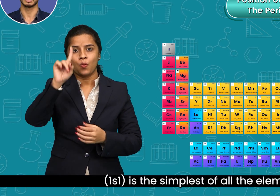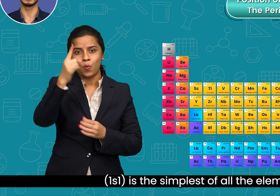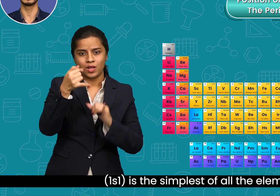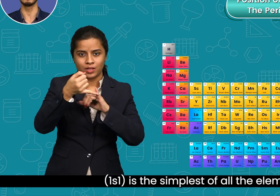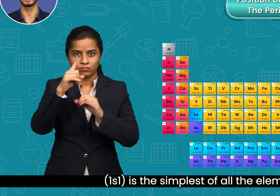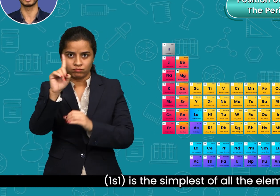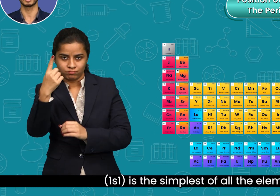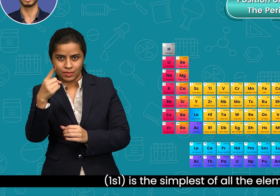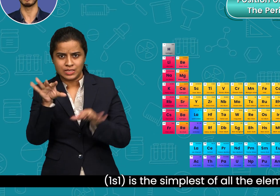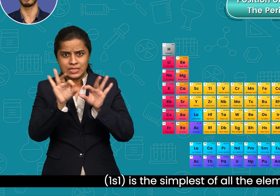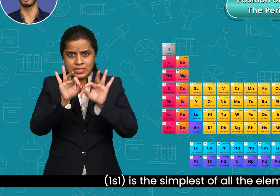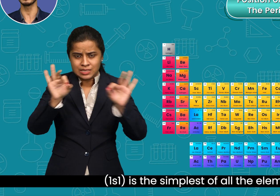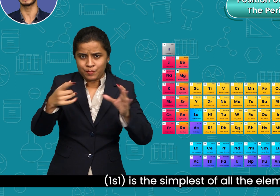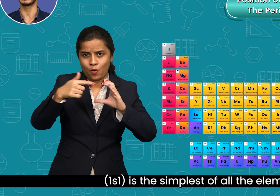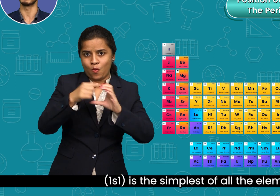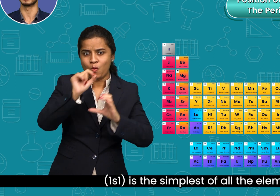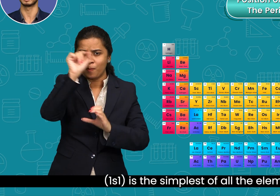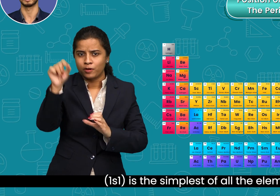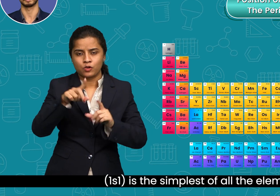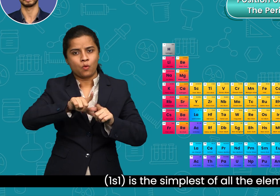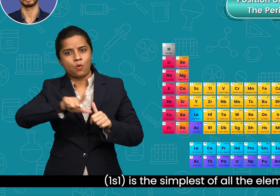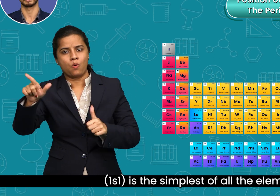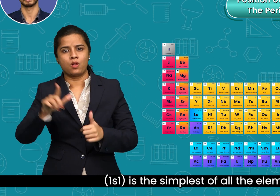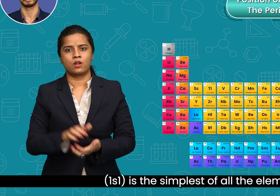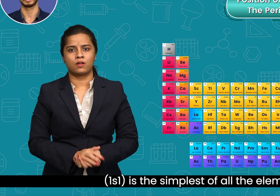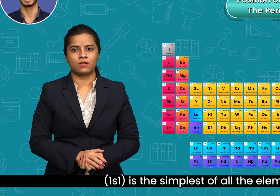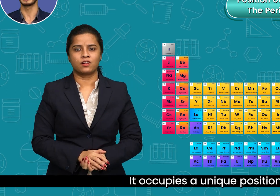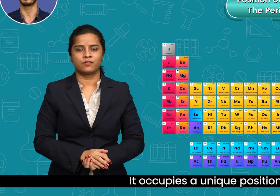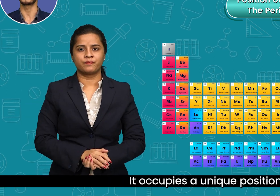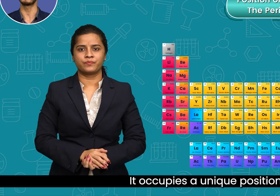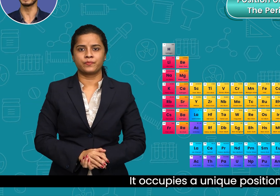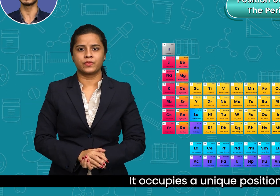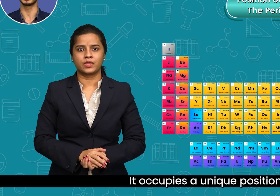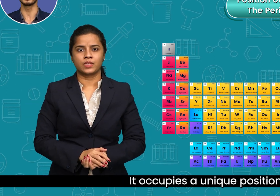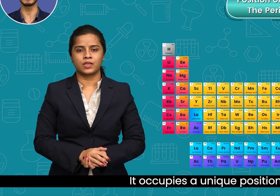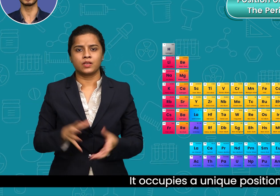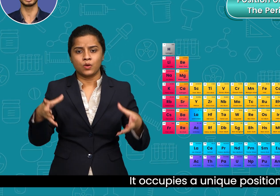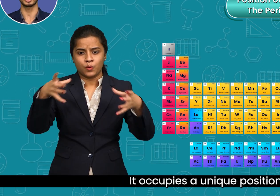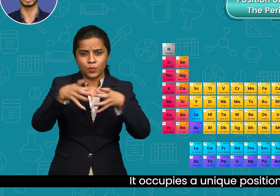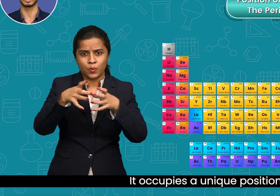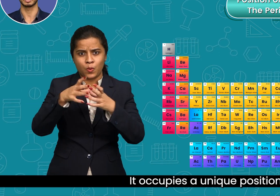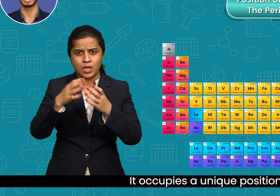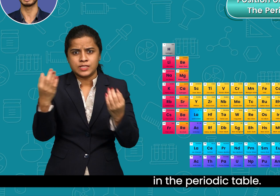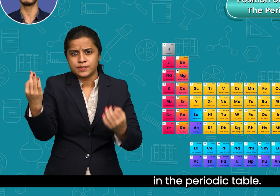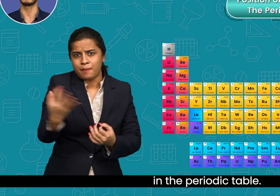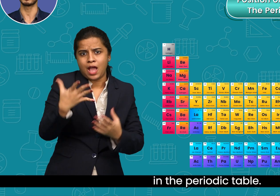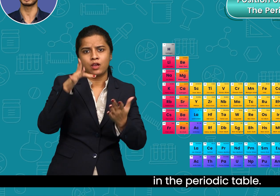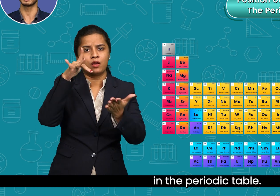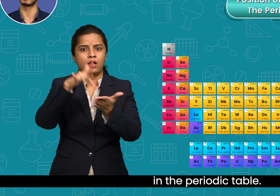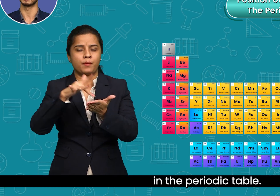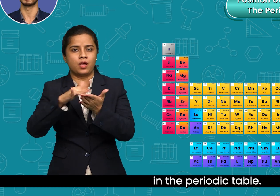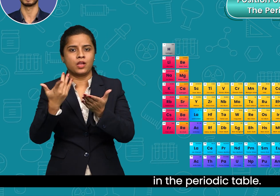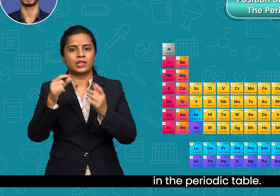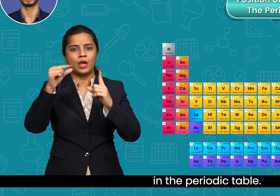1:1 is the simplest of all the elements. It occupies a unique position in the